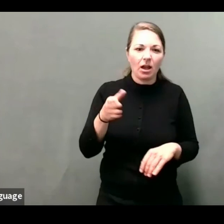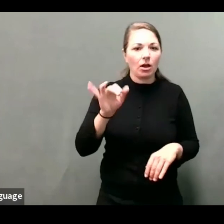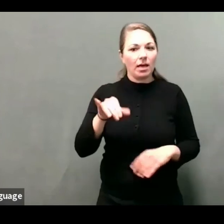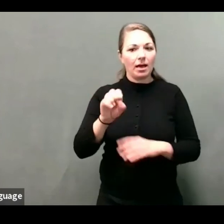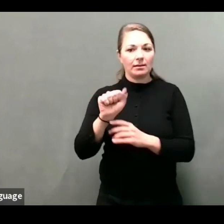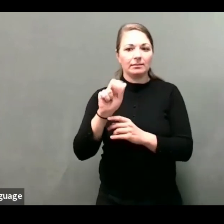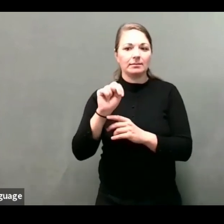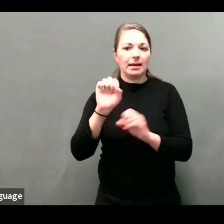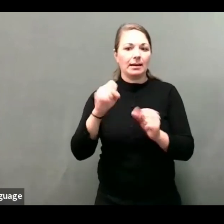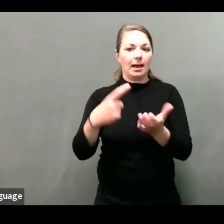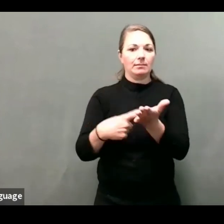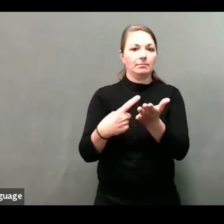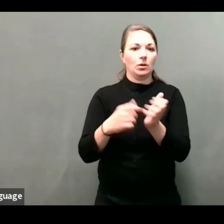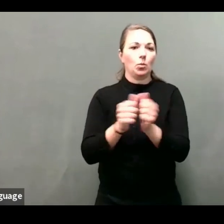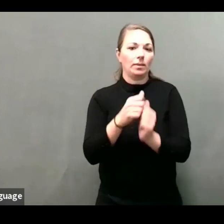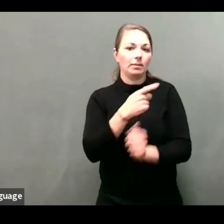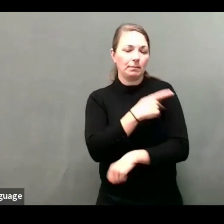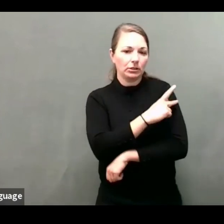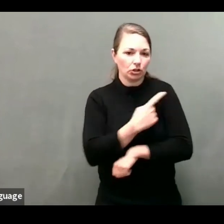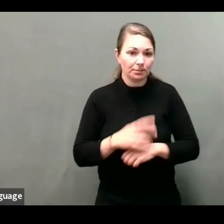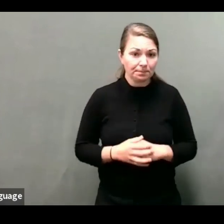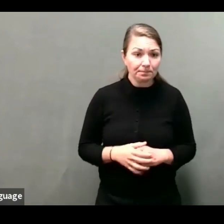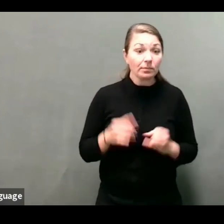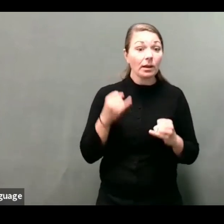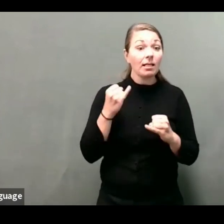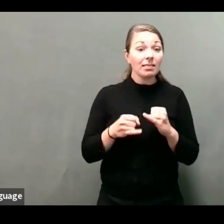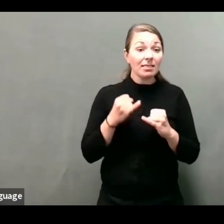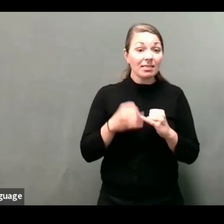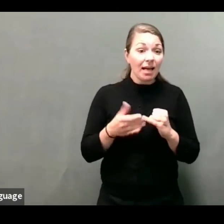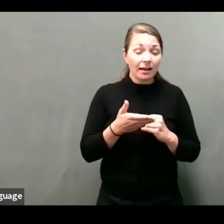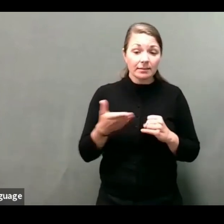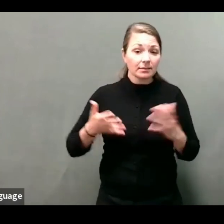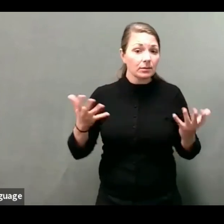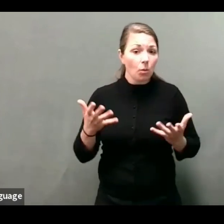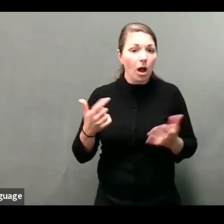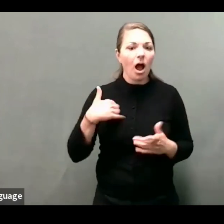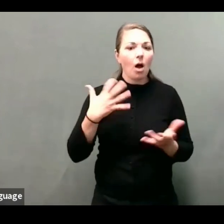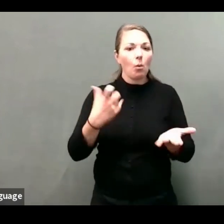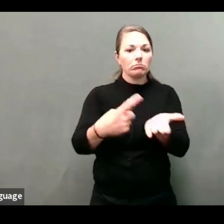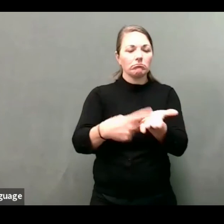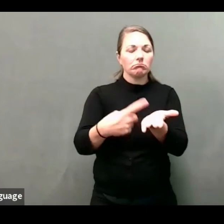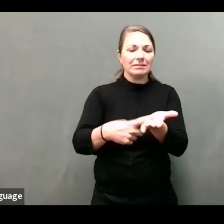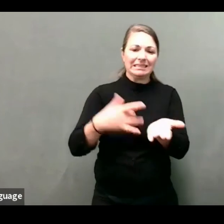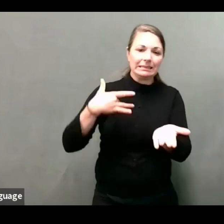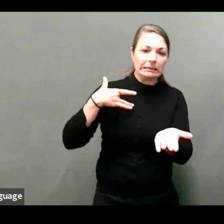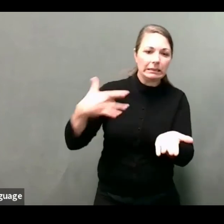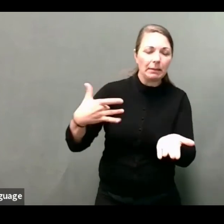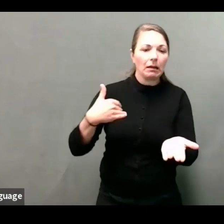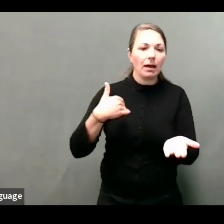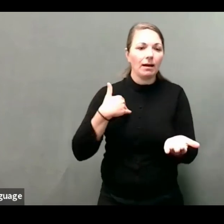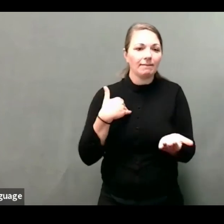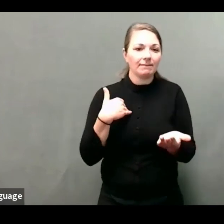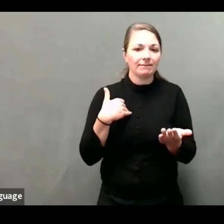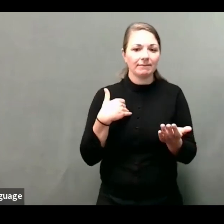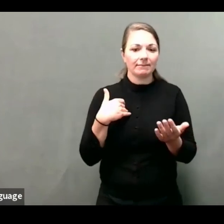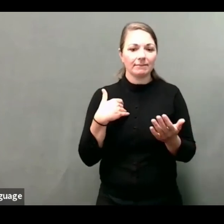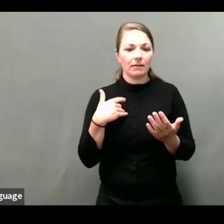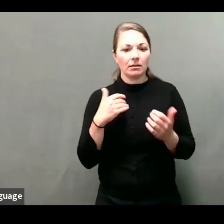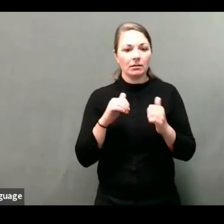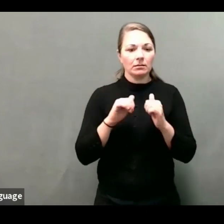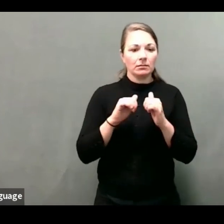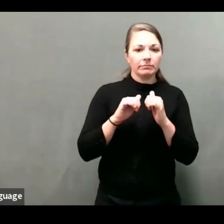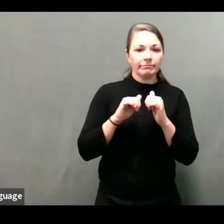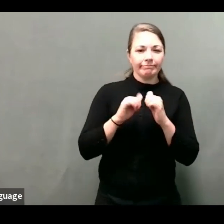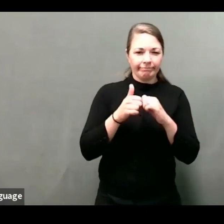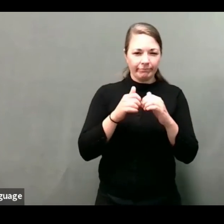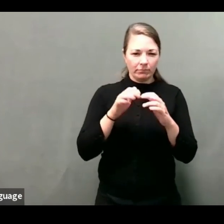patient. The last thing I want to mention in regards to this also is that typically there are ways to like mitigate the effects of